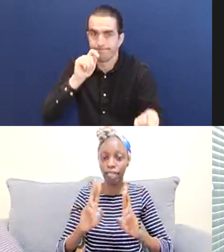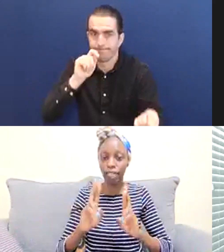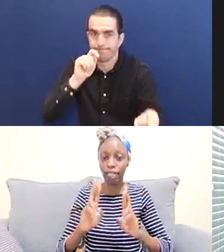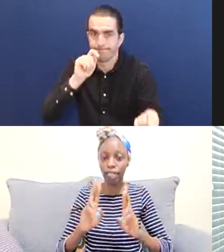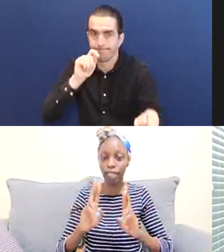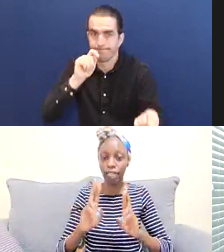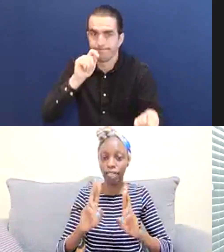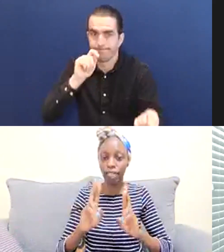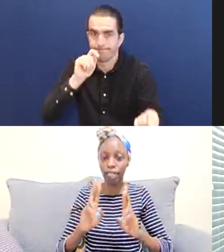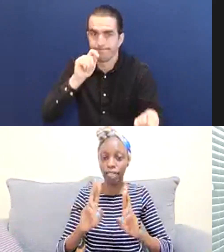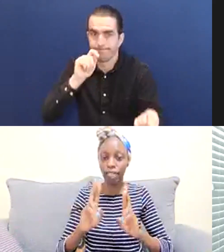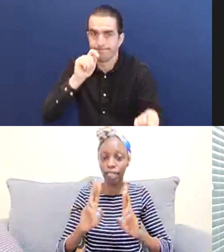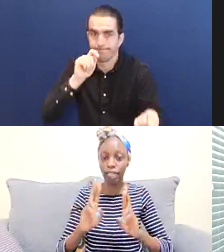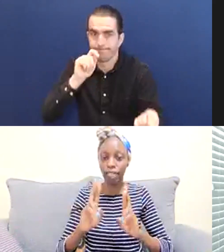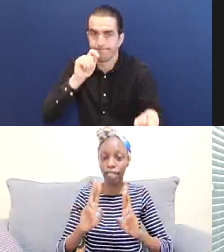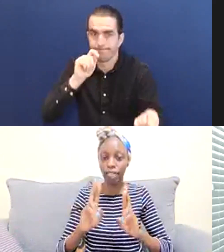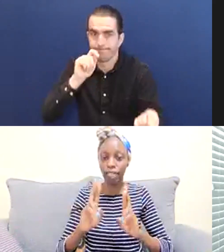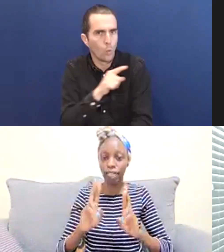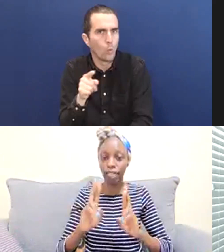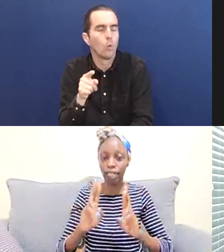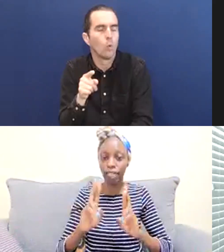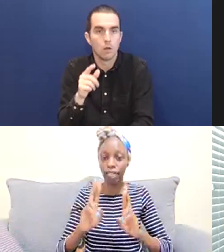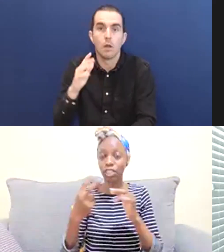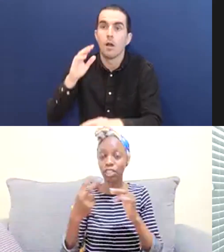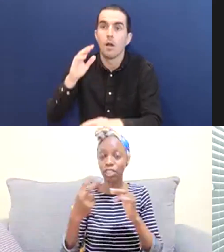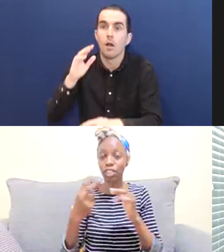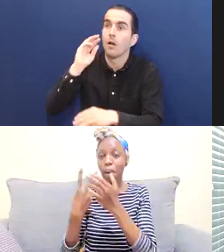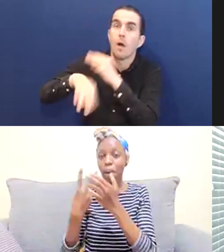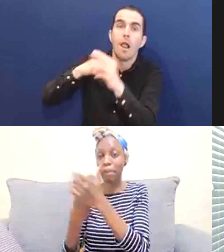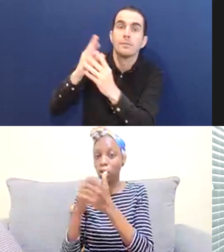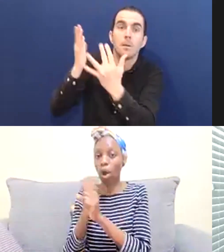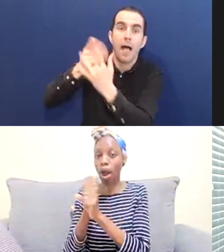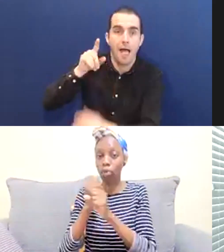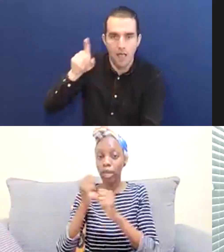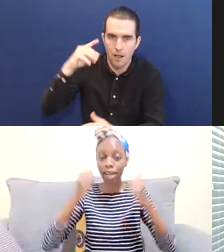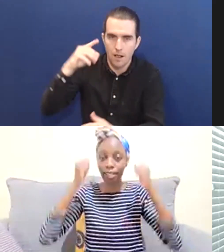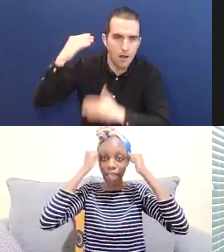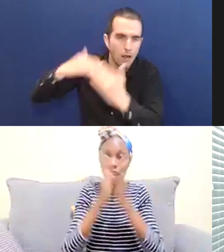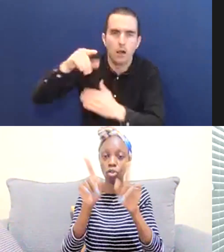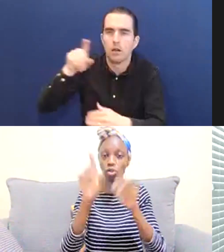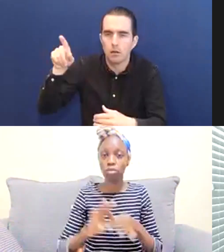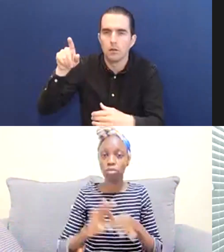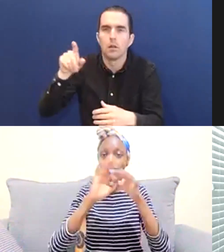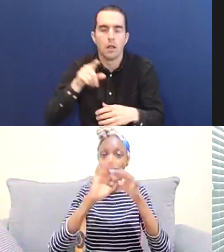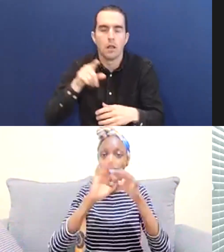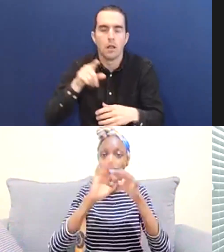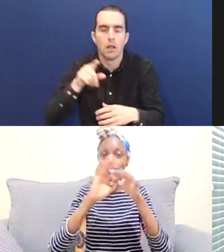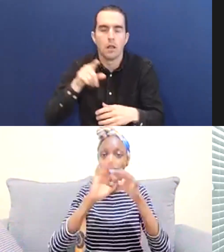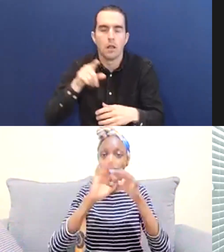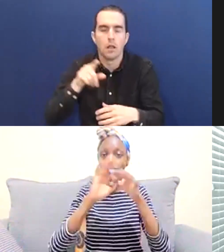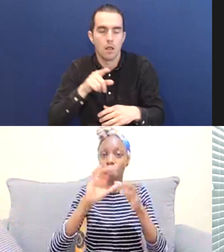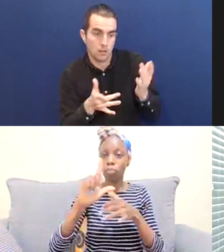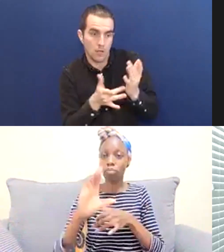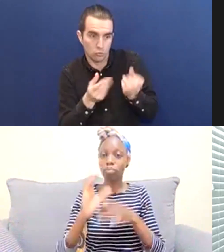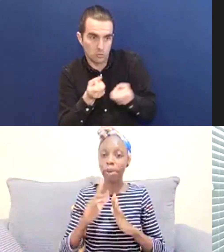Disability Innovation Hub is our research partner in conducting this study, and we are actually also collaborating with Leonard Cheshire to complete this